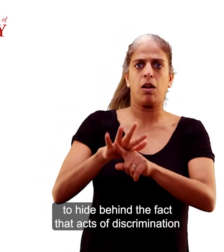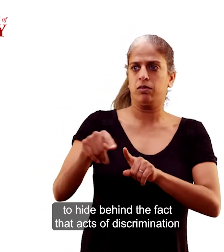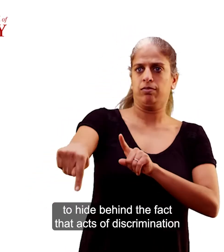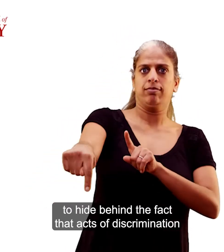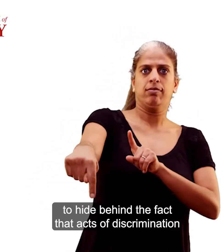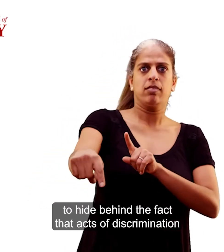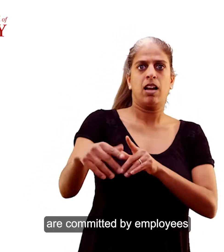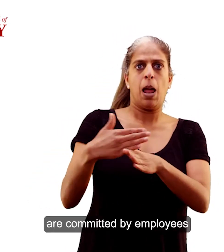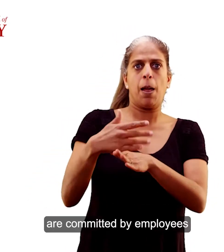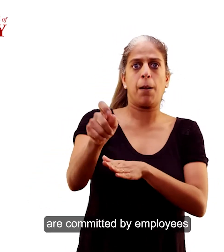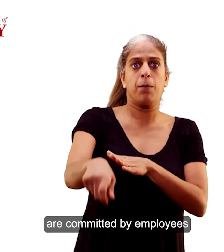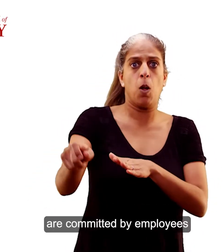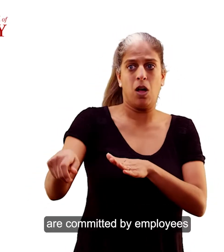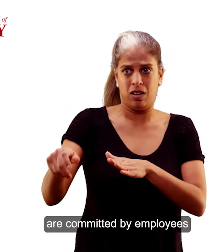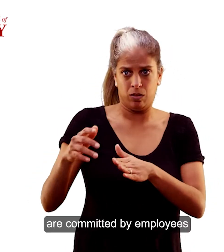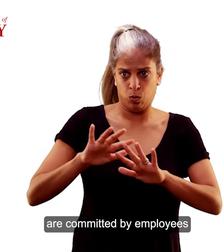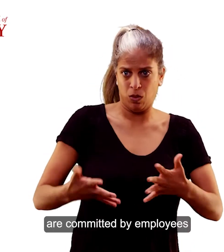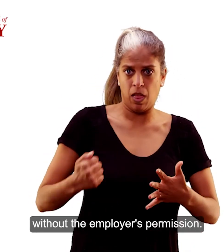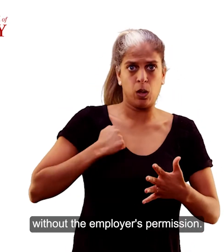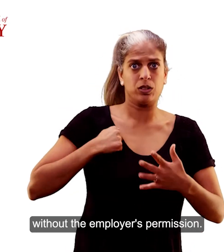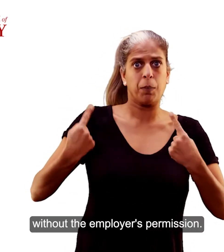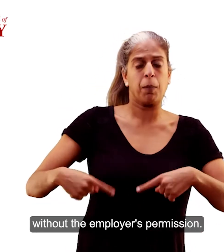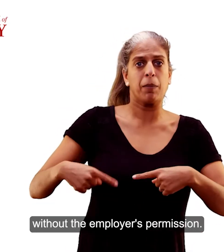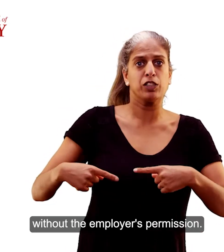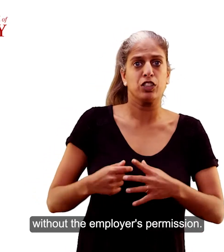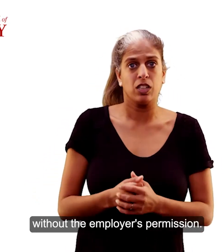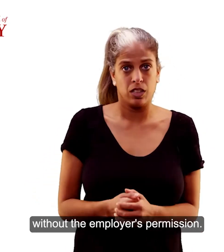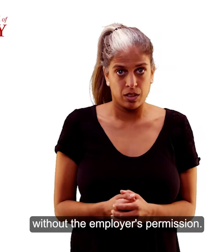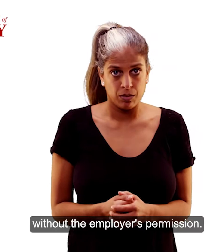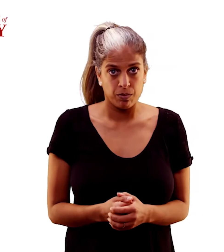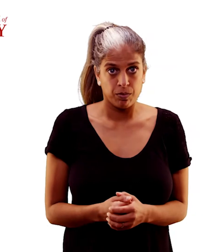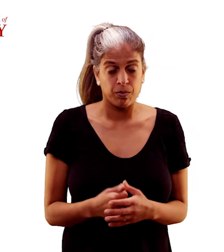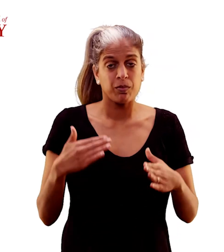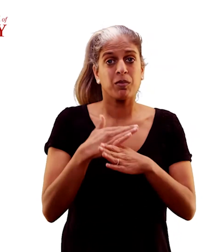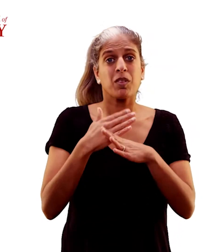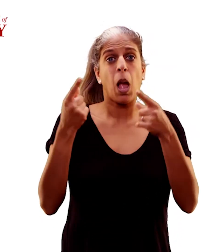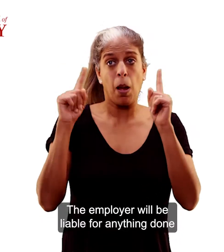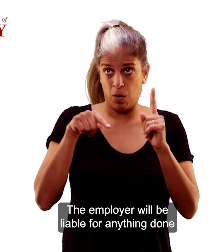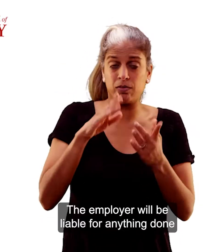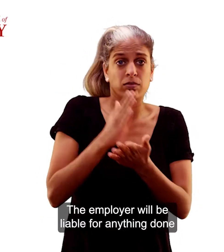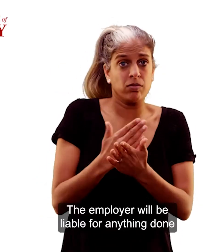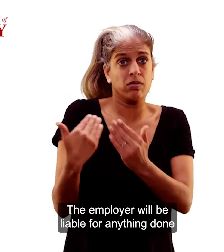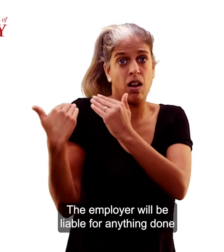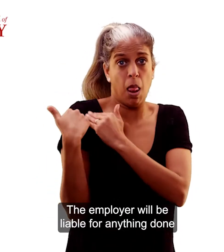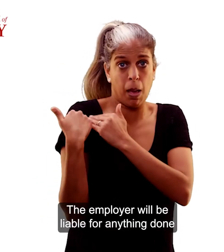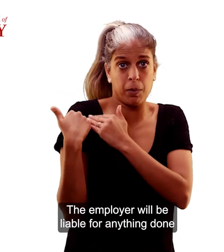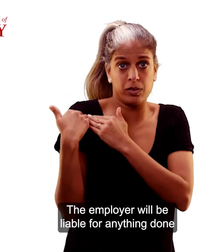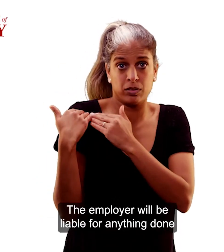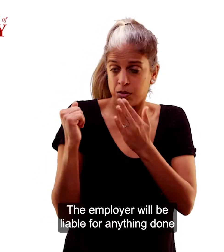acts of discrimination are committed by employees without the employer's permission. The employer will be liable for